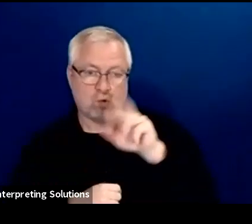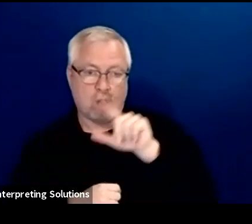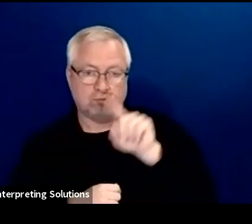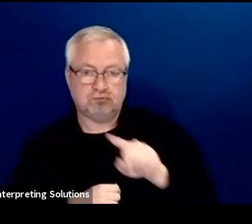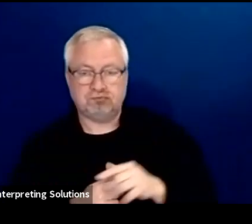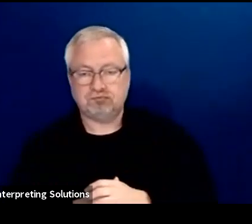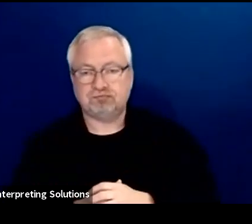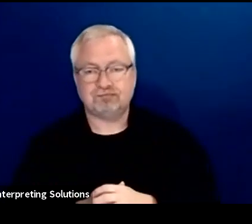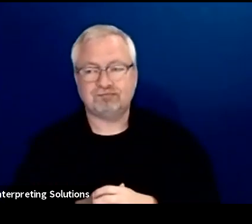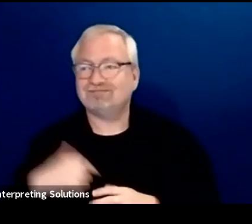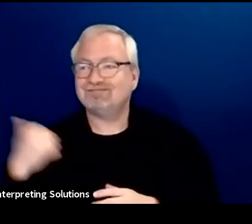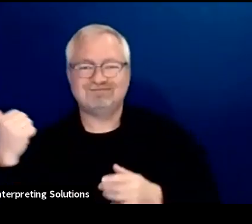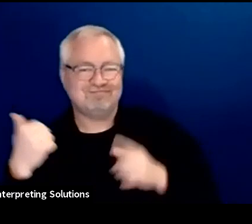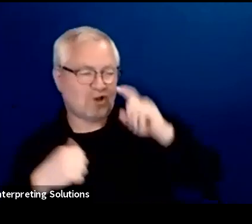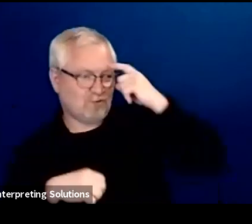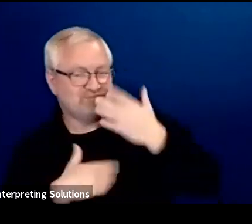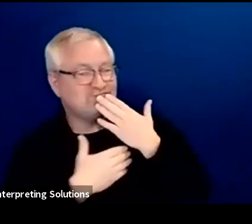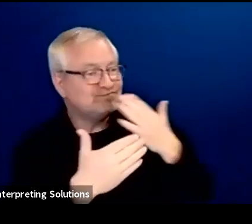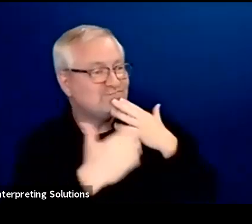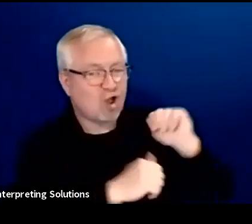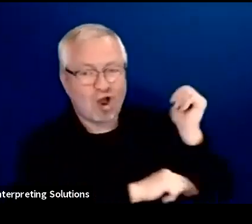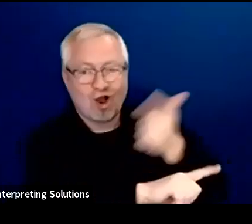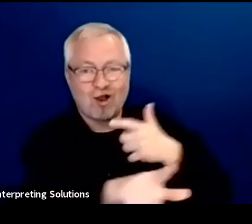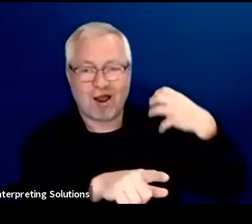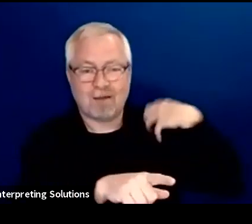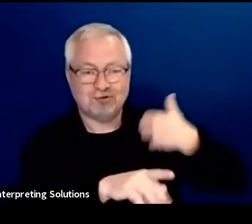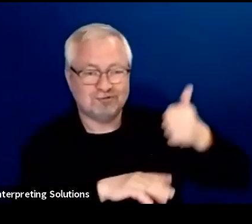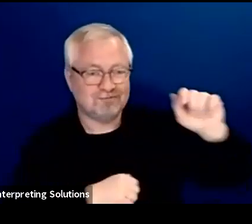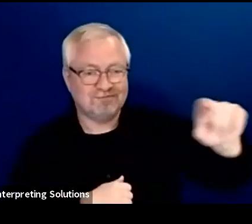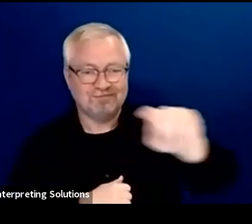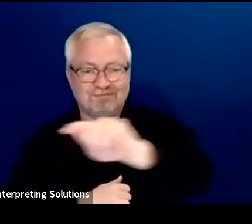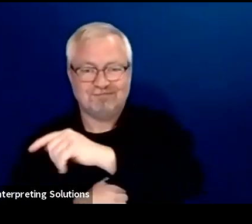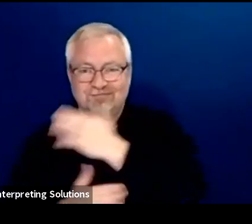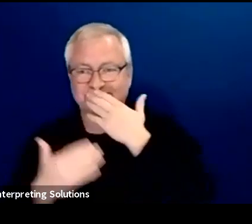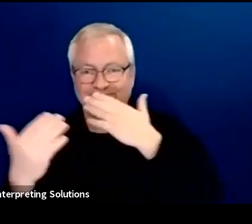commissioners. And with that, operator will be glad to take questions.